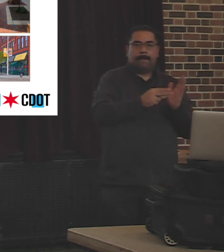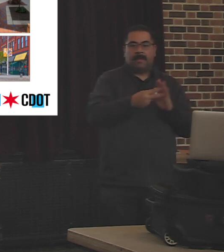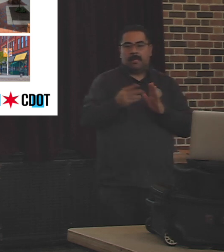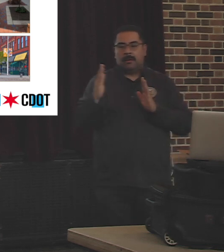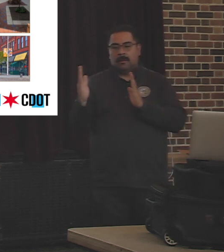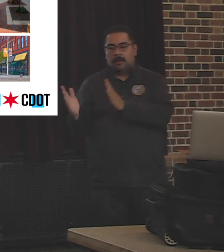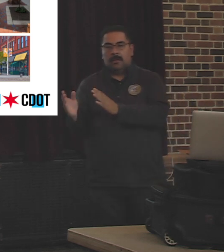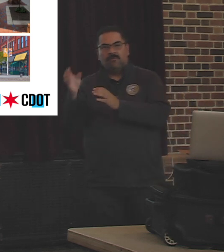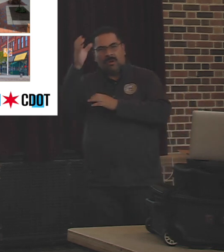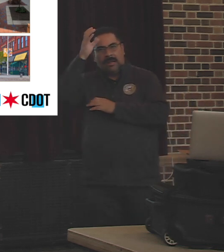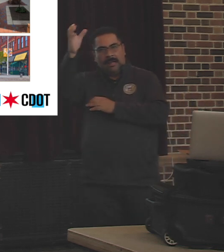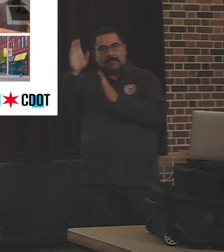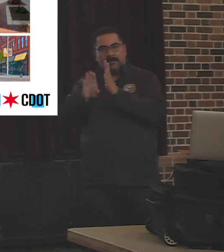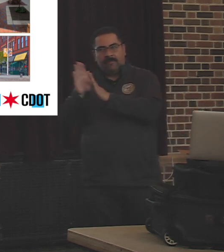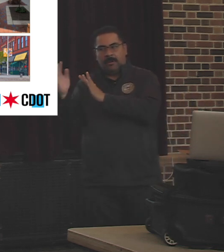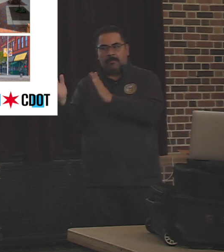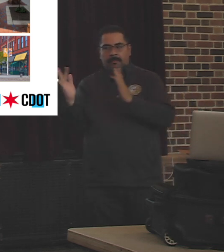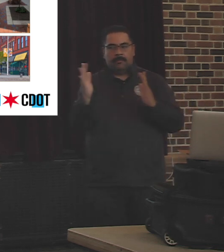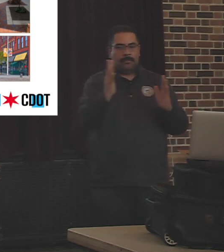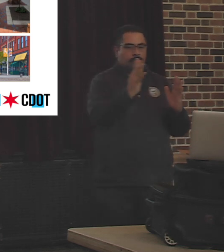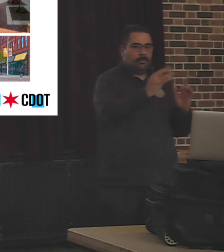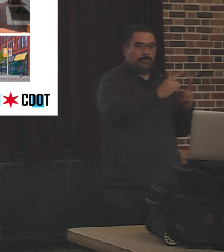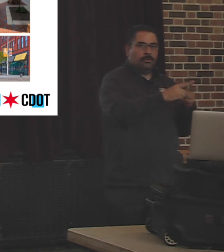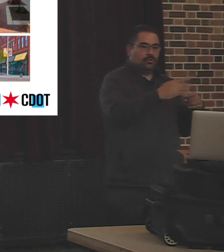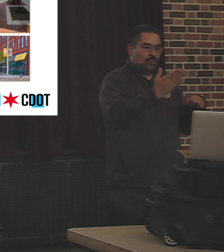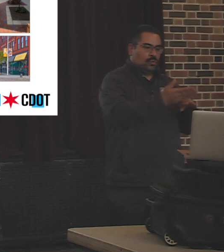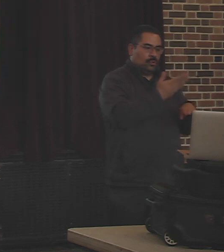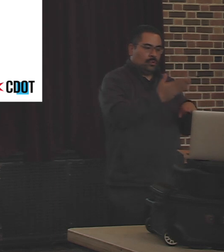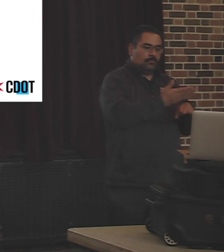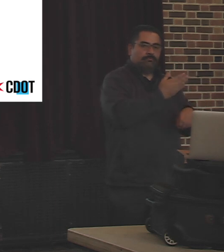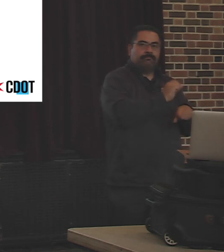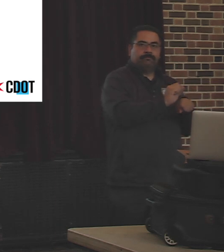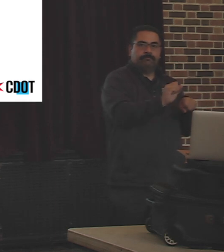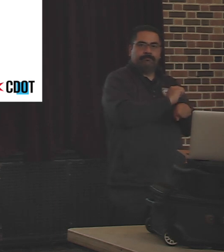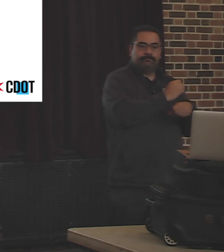sort of concept development to construction. Next slide.